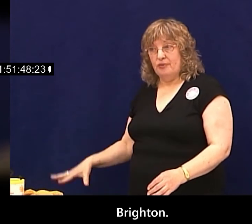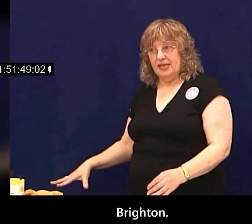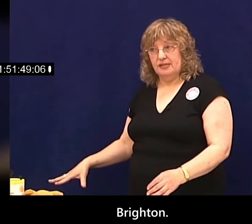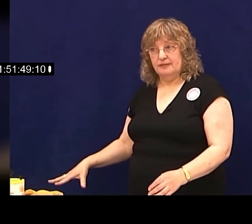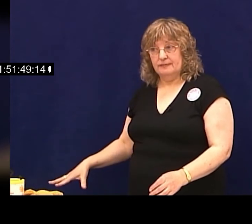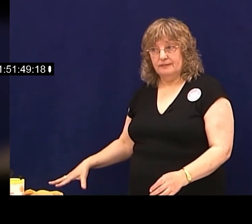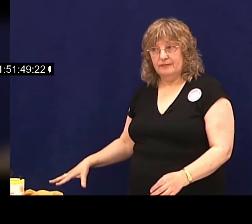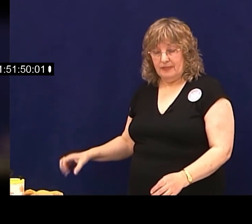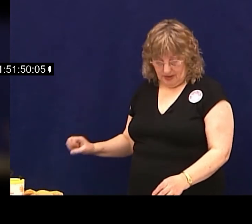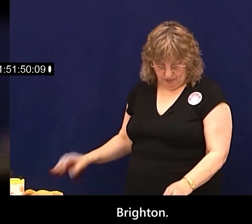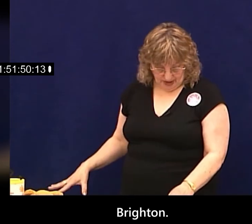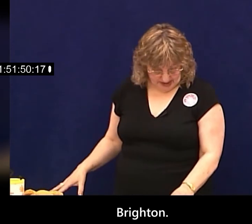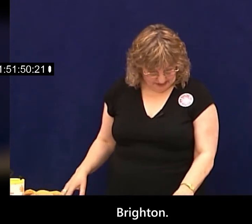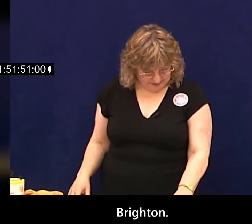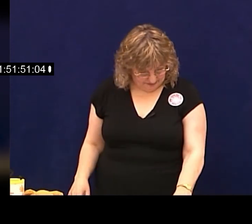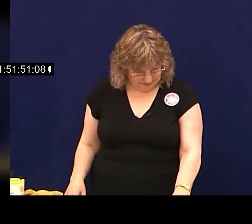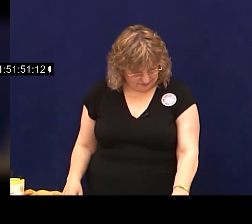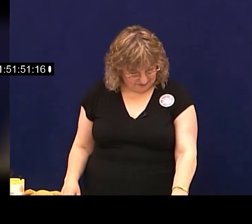Brighton. Brighton.